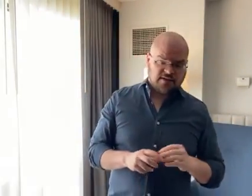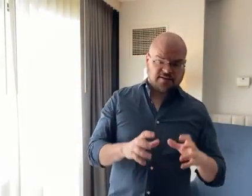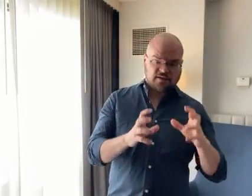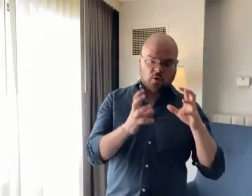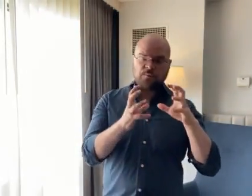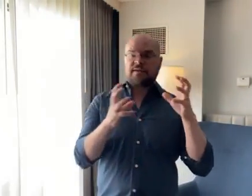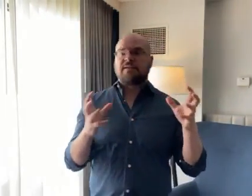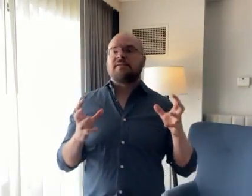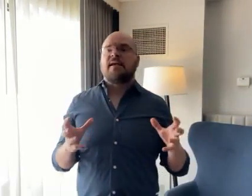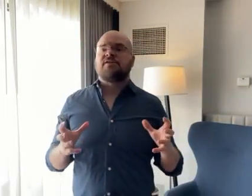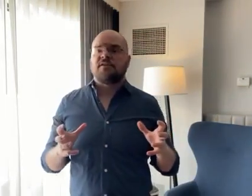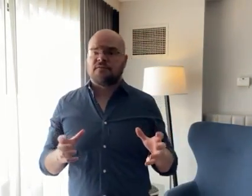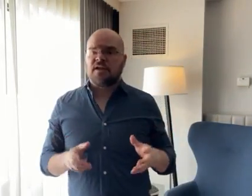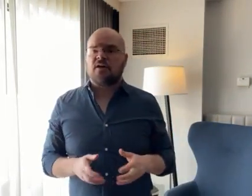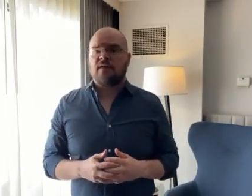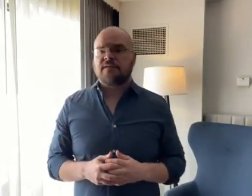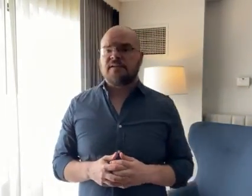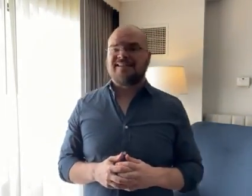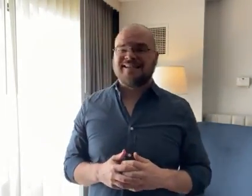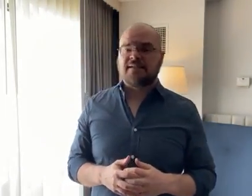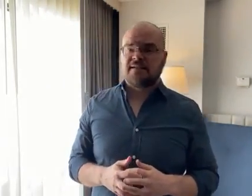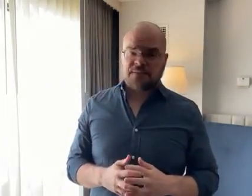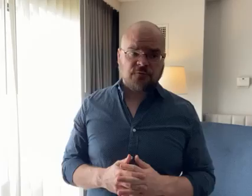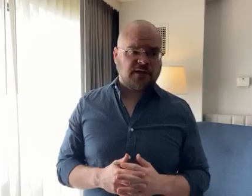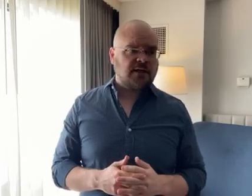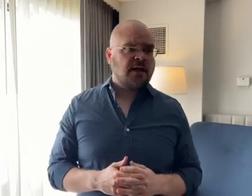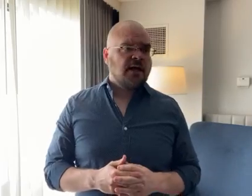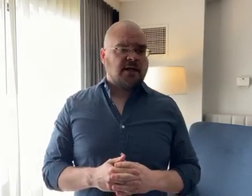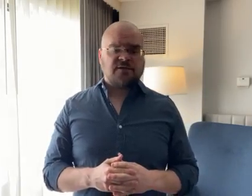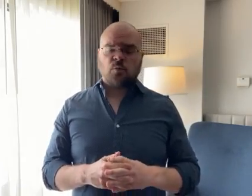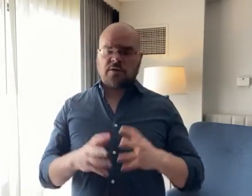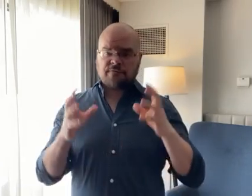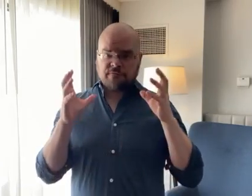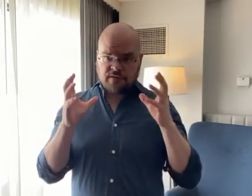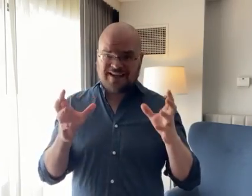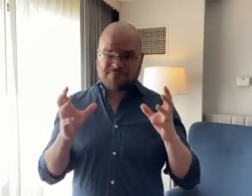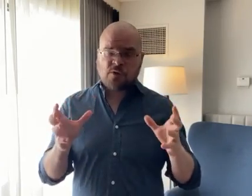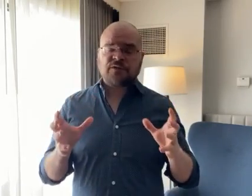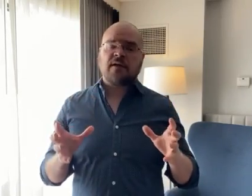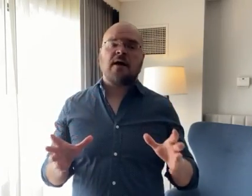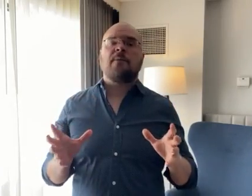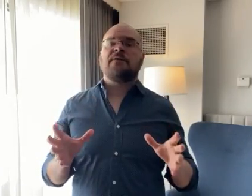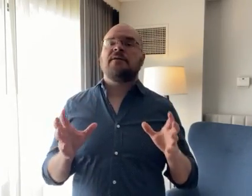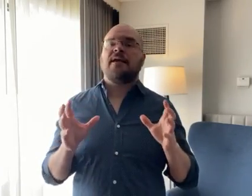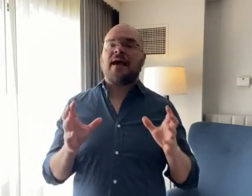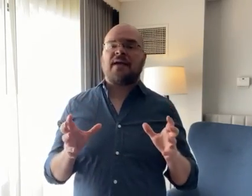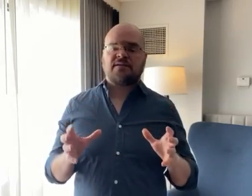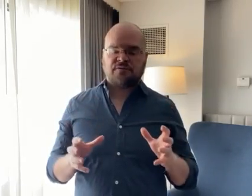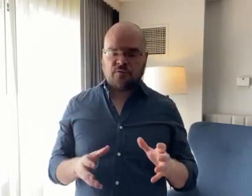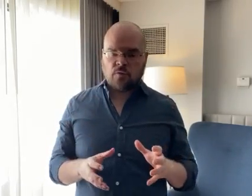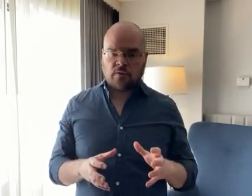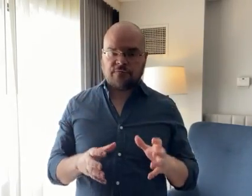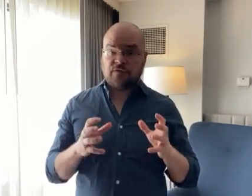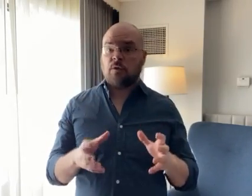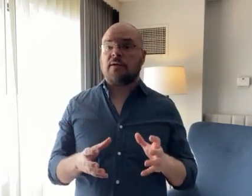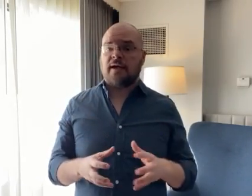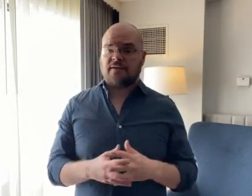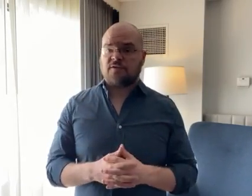this opening section of Tchaikovsky's Sixth Symphony is one of the most commonly asked for viola excerpts